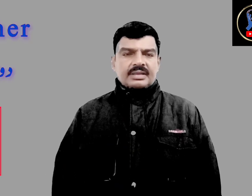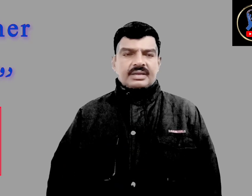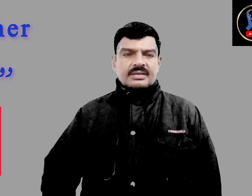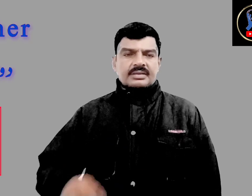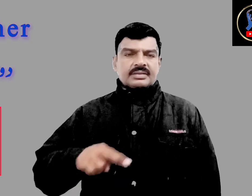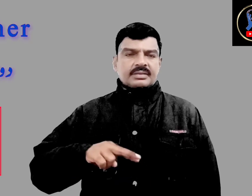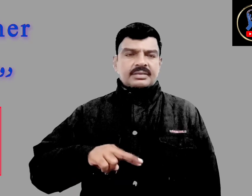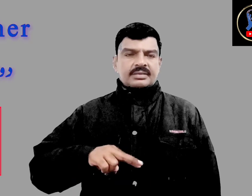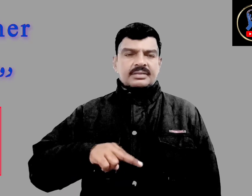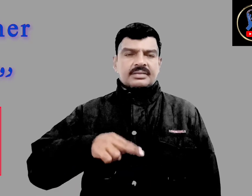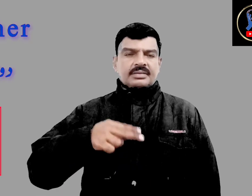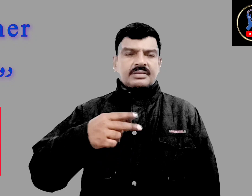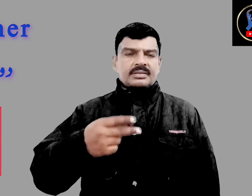other,